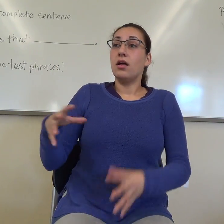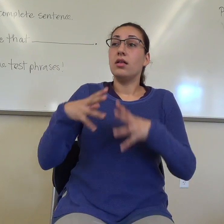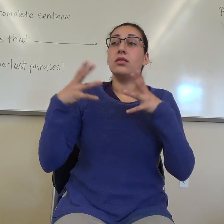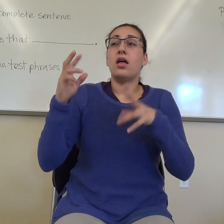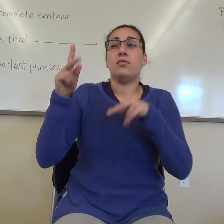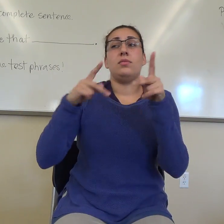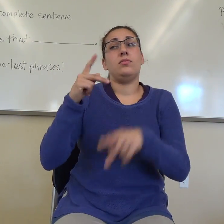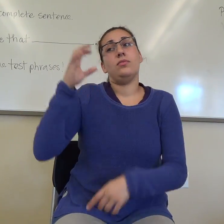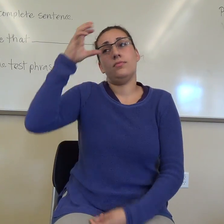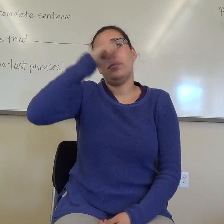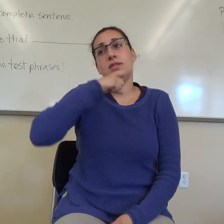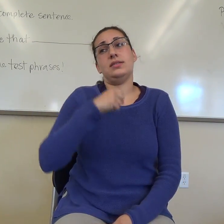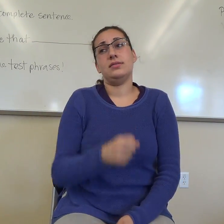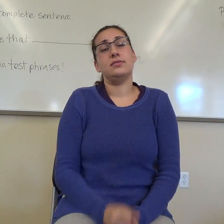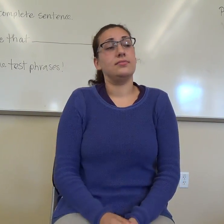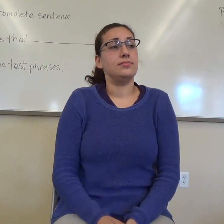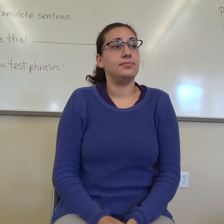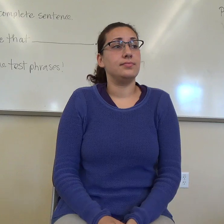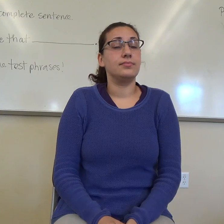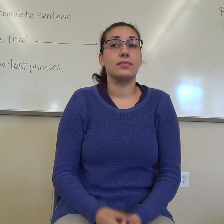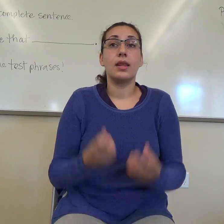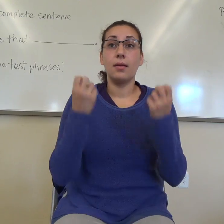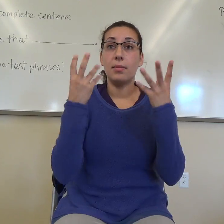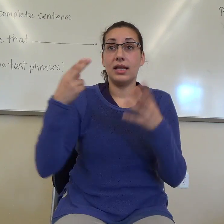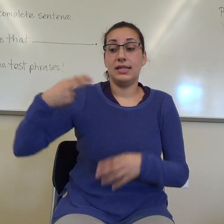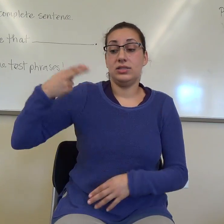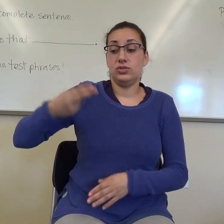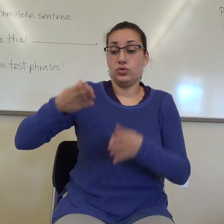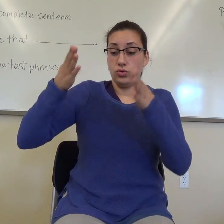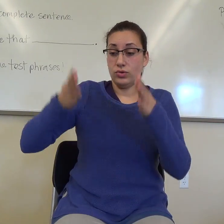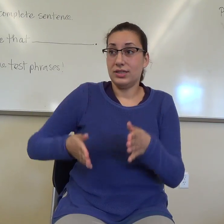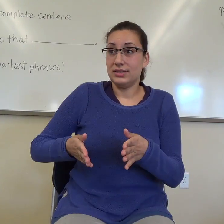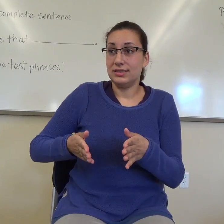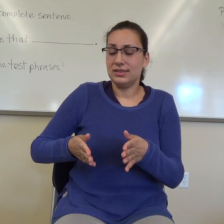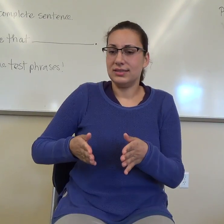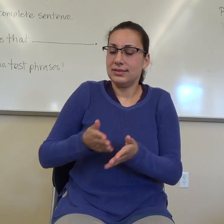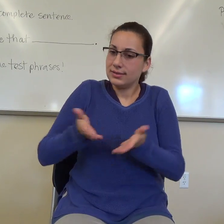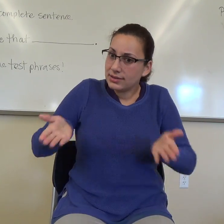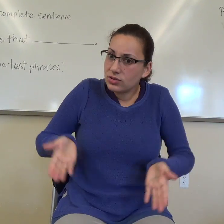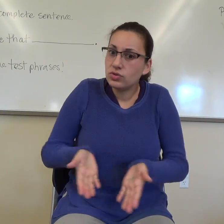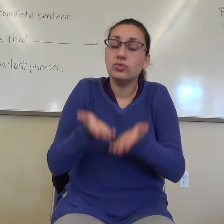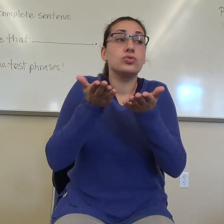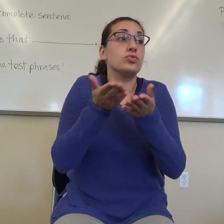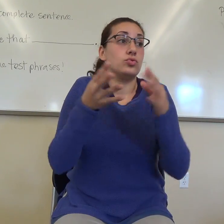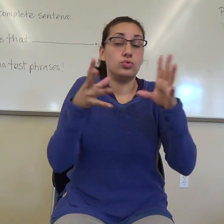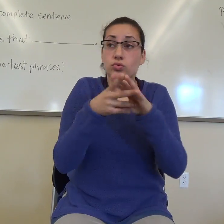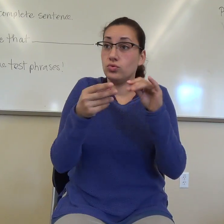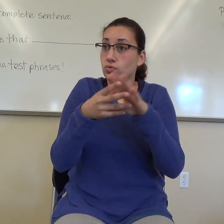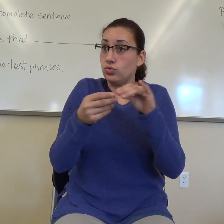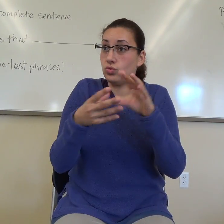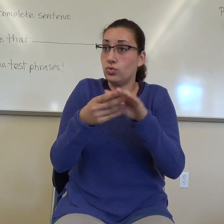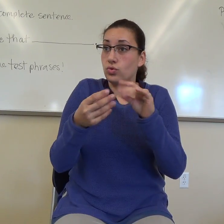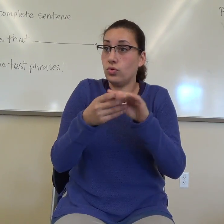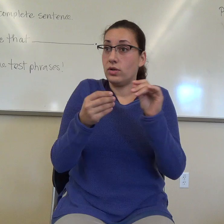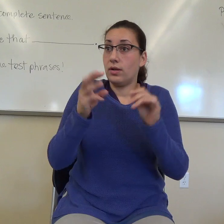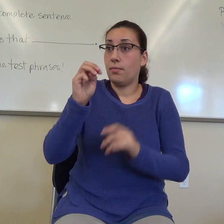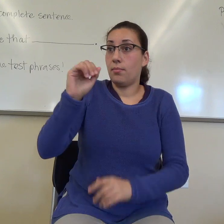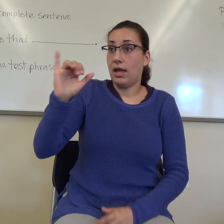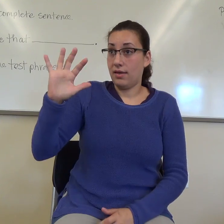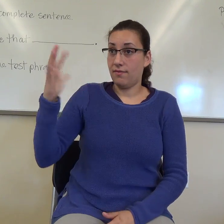miss. Many historians insist that the story of Cinco de Mayo